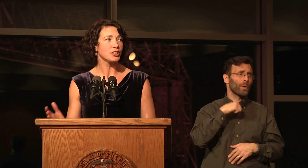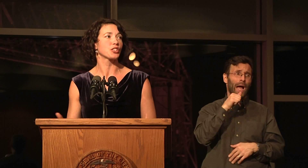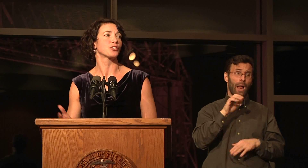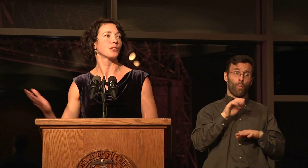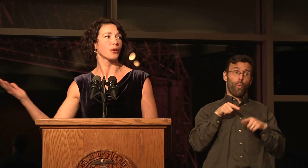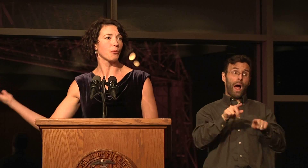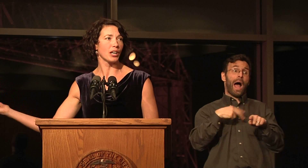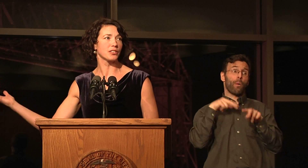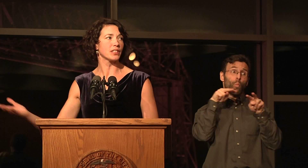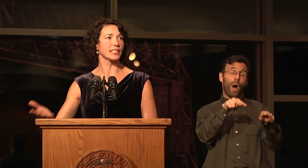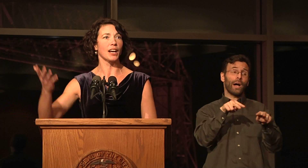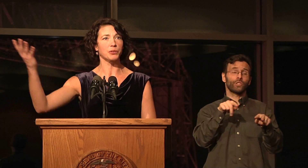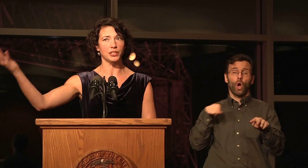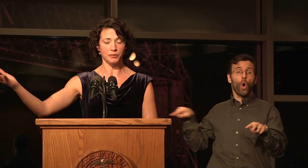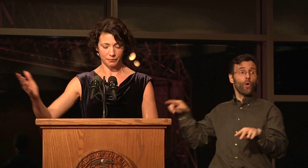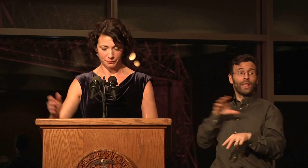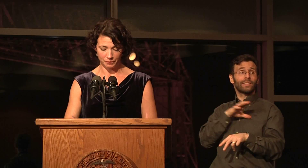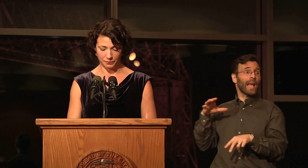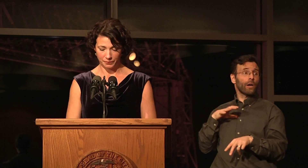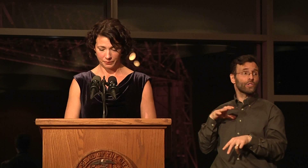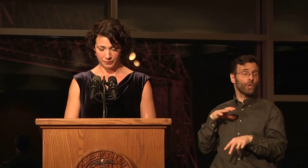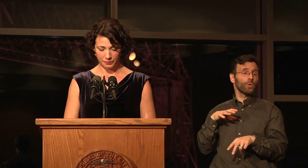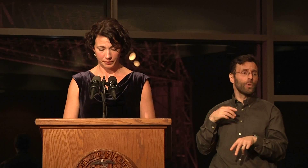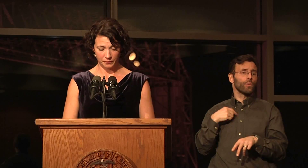my watch or the watch of this council.